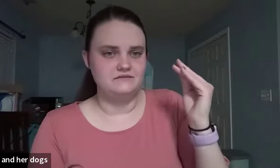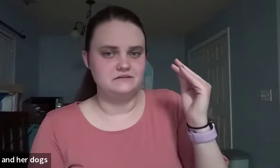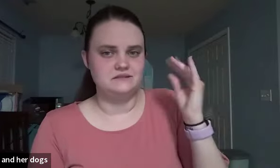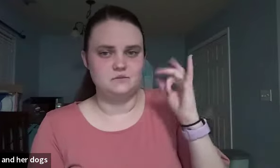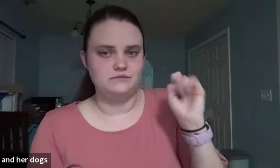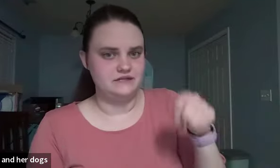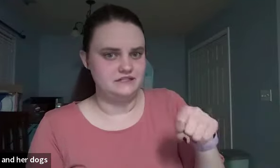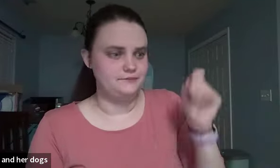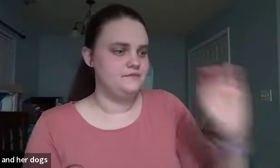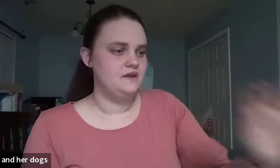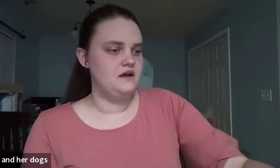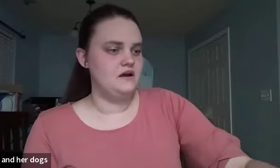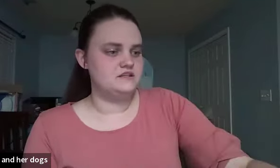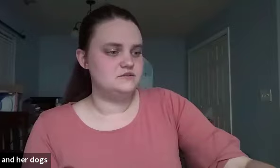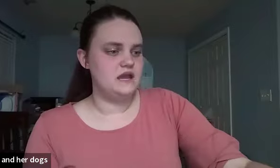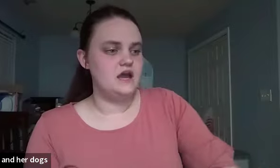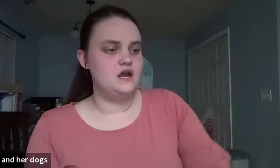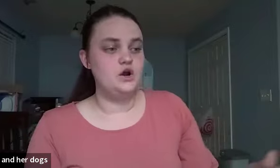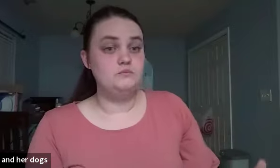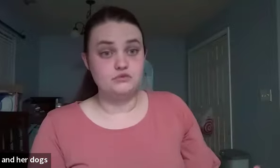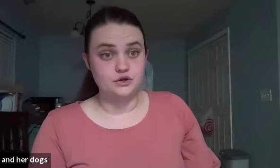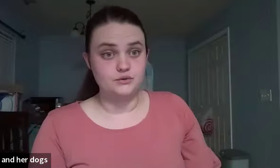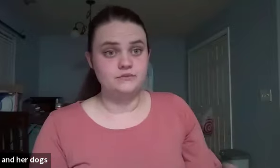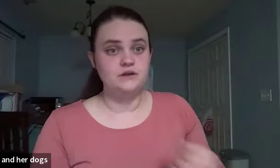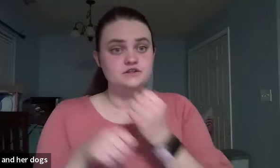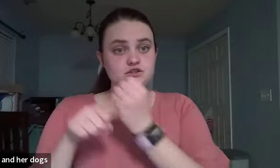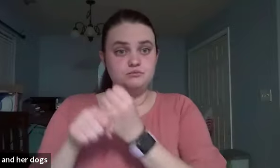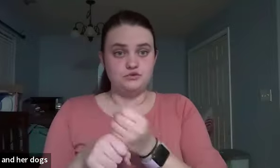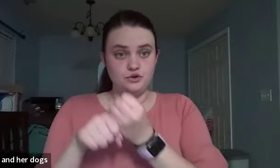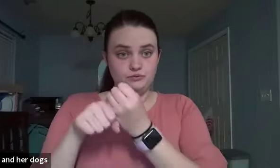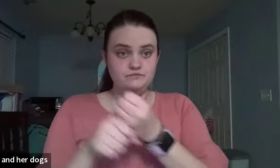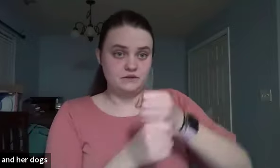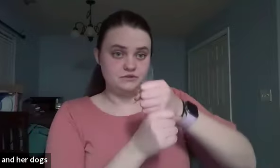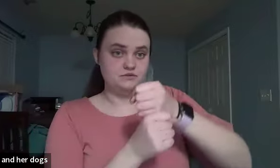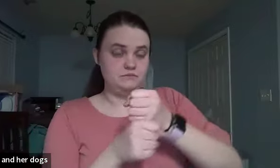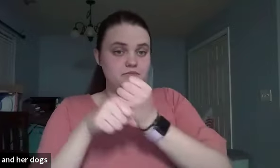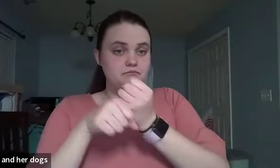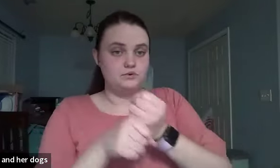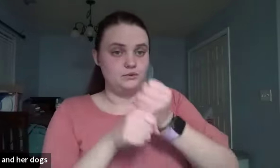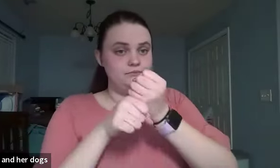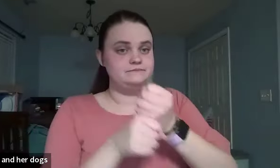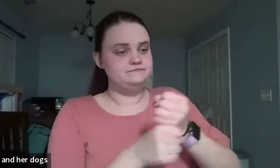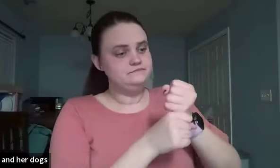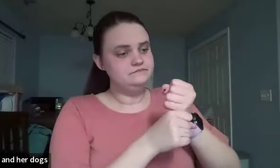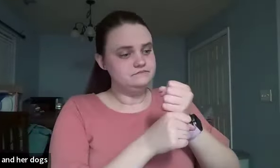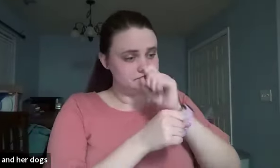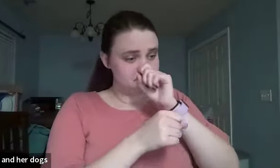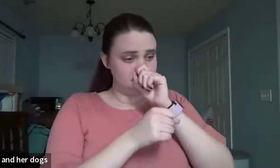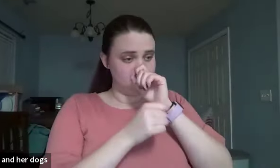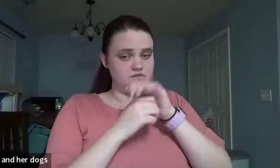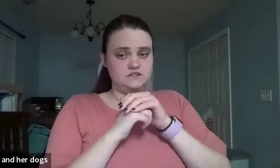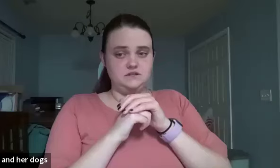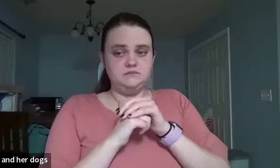that somewhere if we need to. Okay, so we had our broom. So broom, like we're sweeping, broom. Excuse